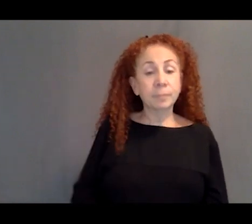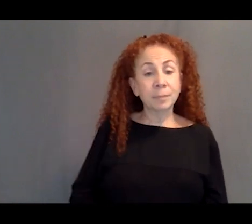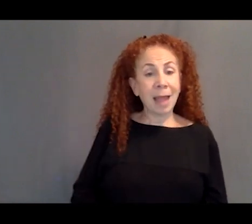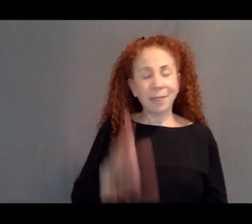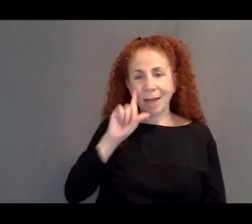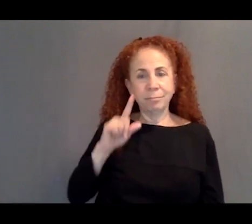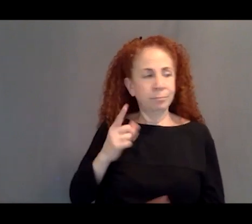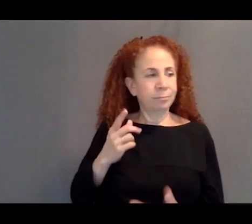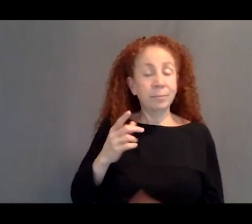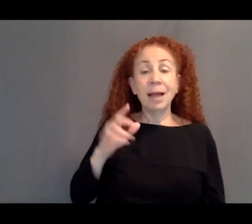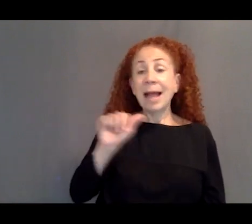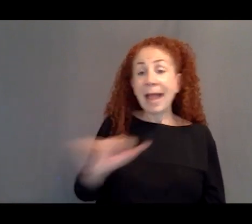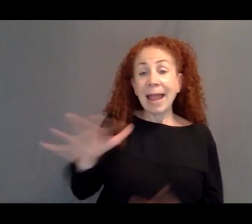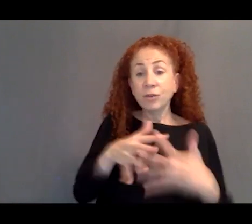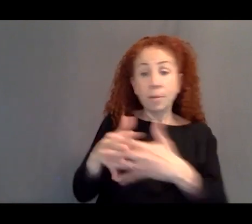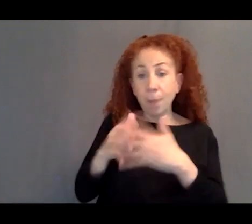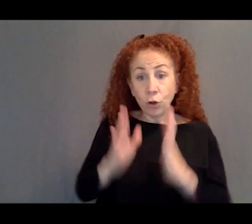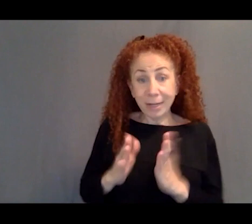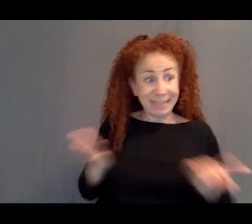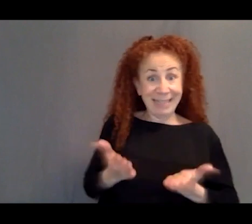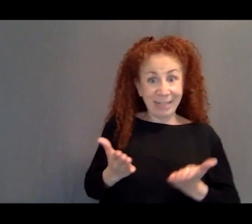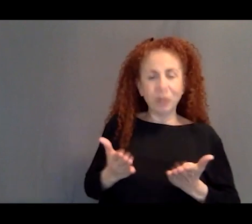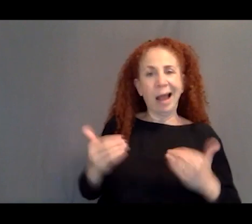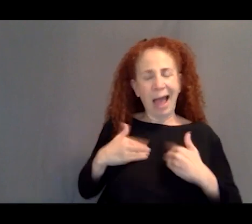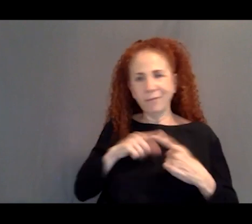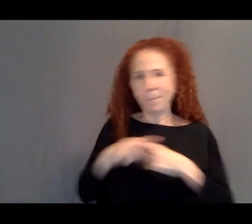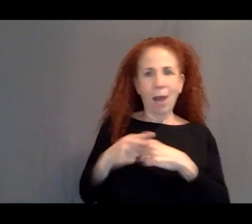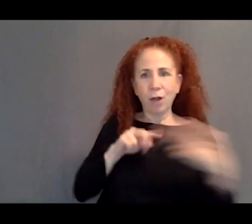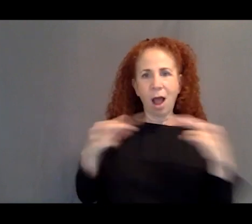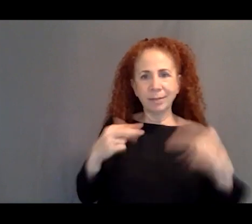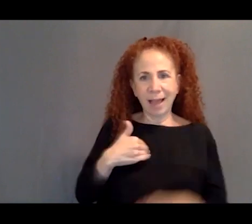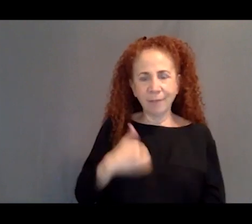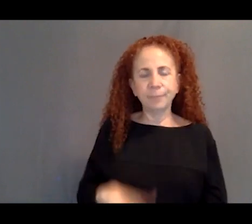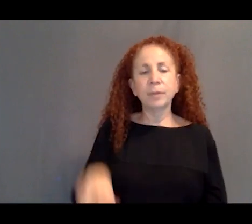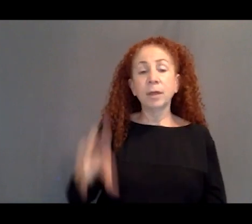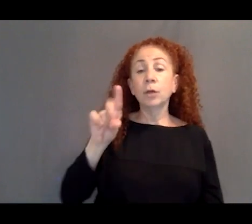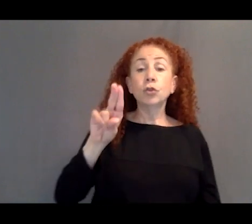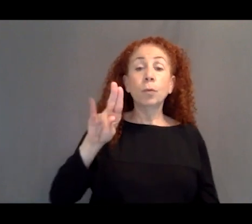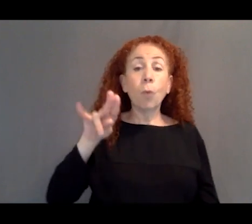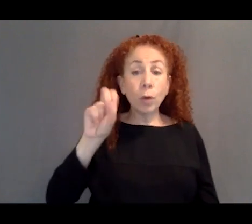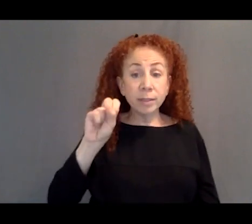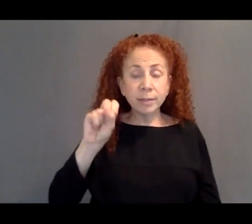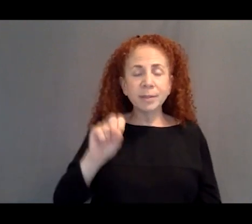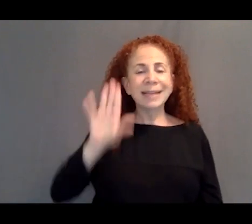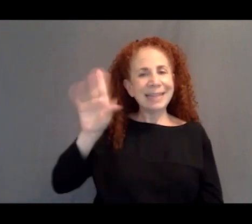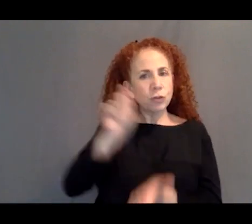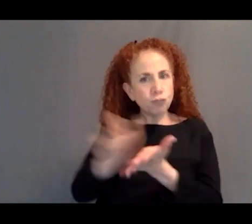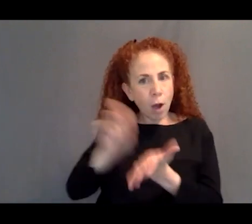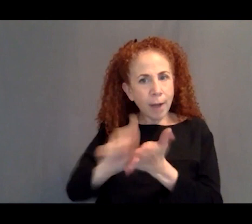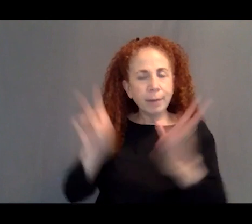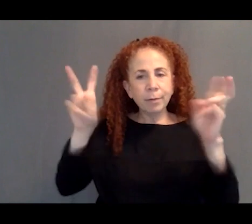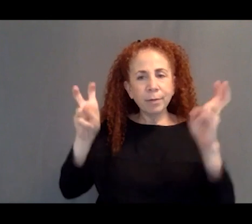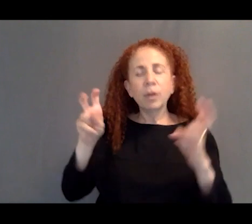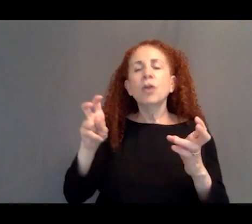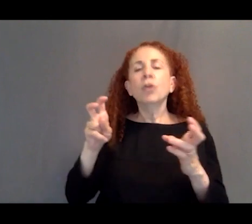the paradox facing Asian Americans in this country. But for Du Bois, who was writing about the fractured